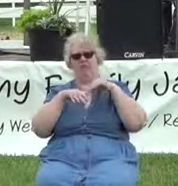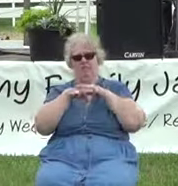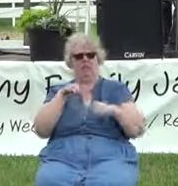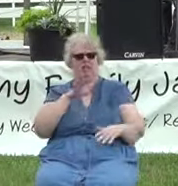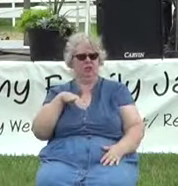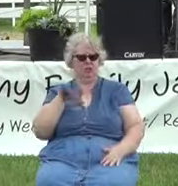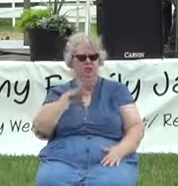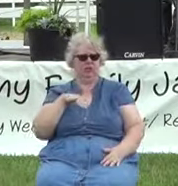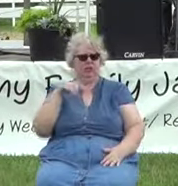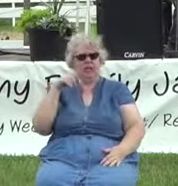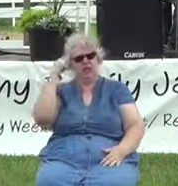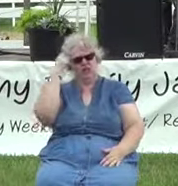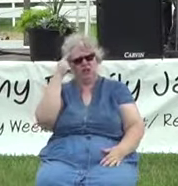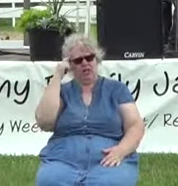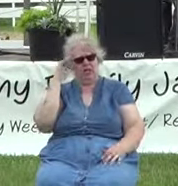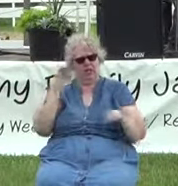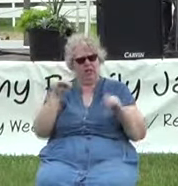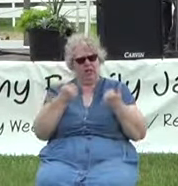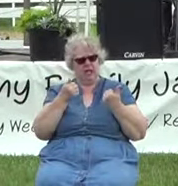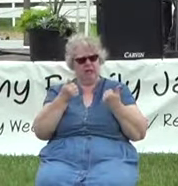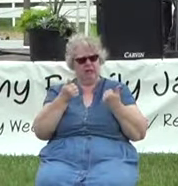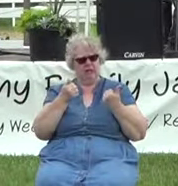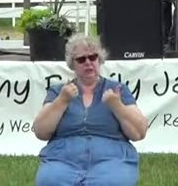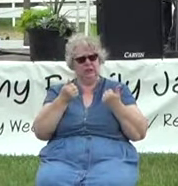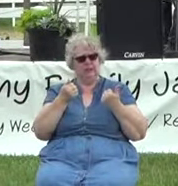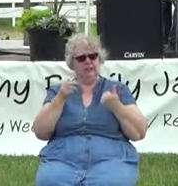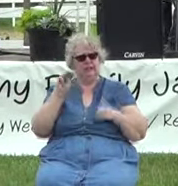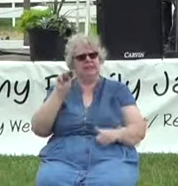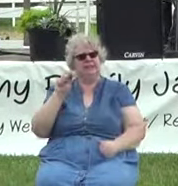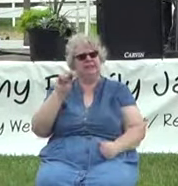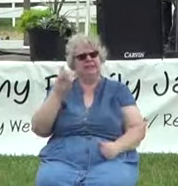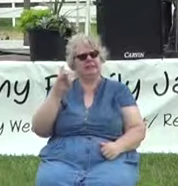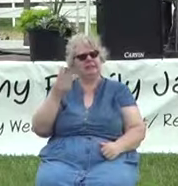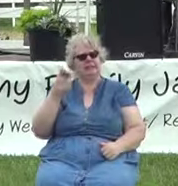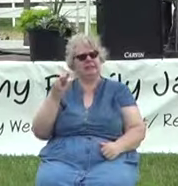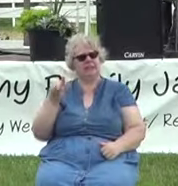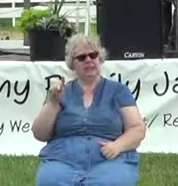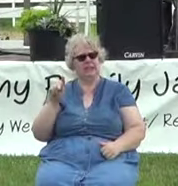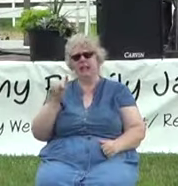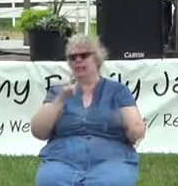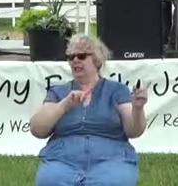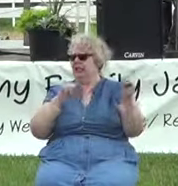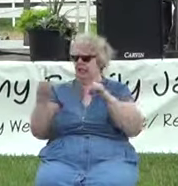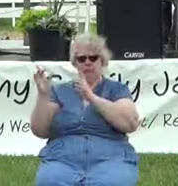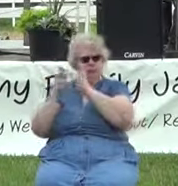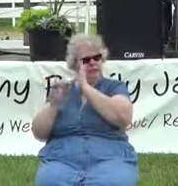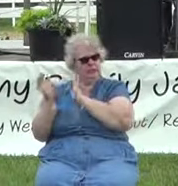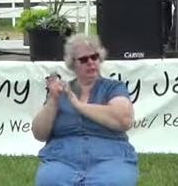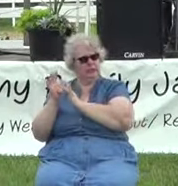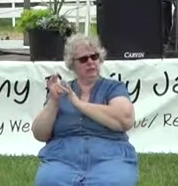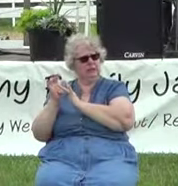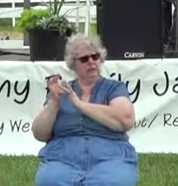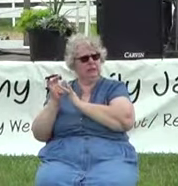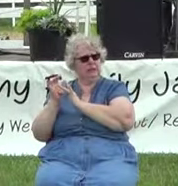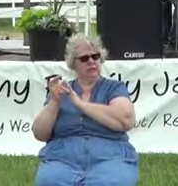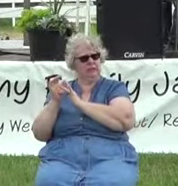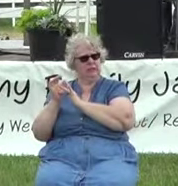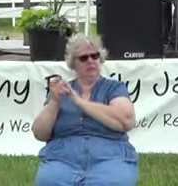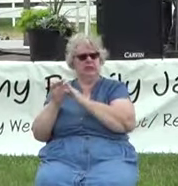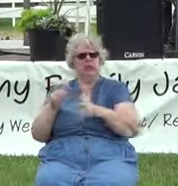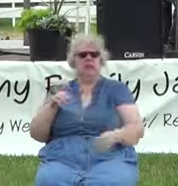was thinking about how Nicodemus came to Jesus and had that one-on-one encounter. I was thinking about how Zacchaeus and Jesus, you know, they